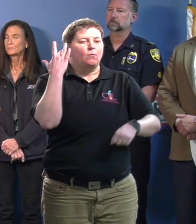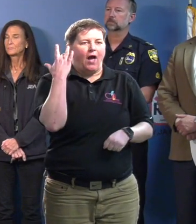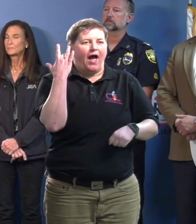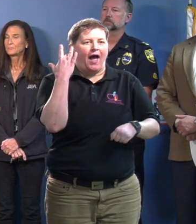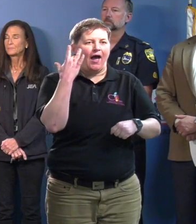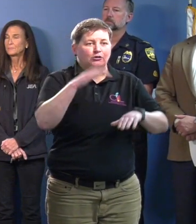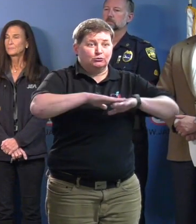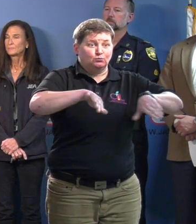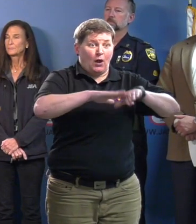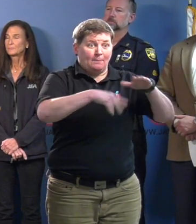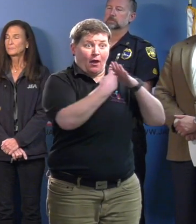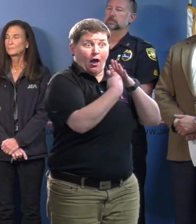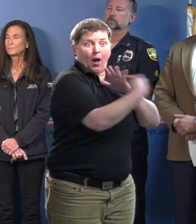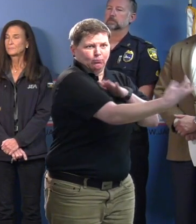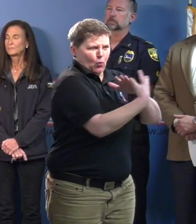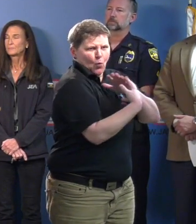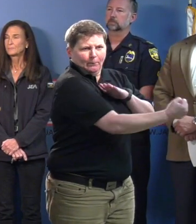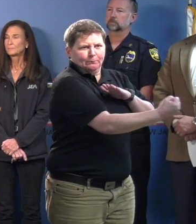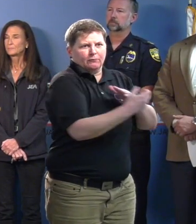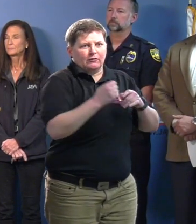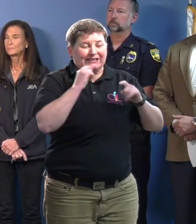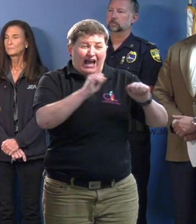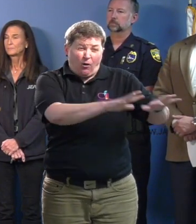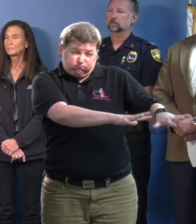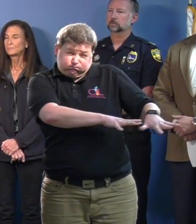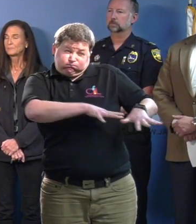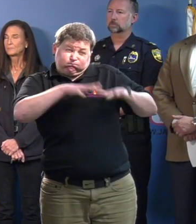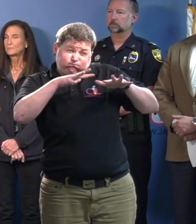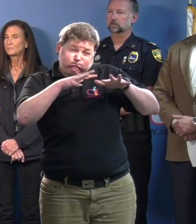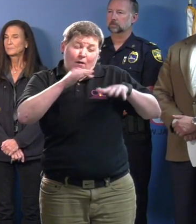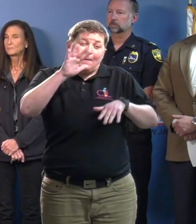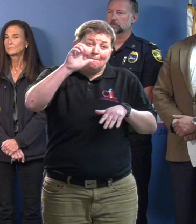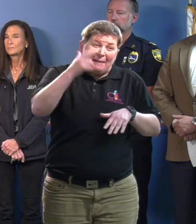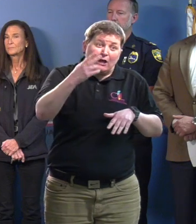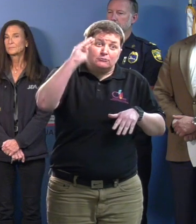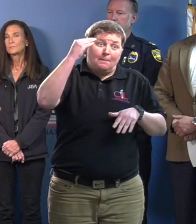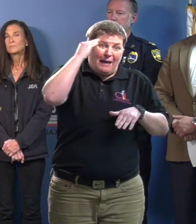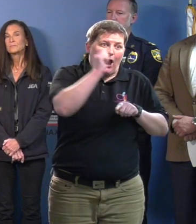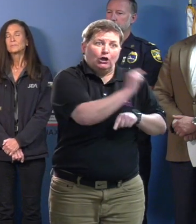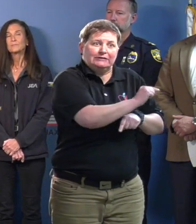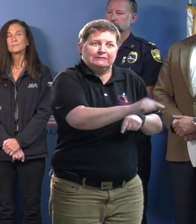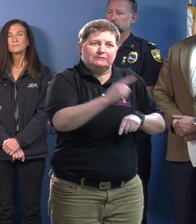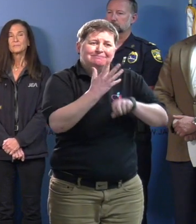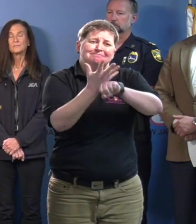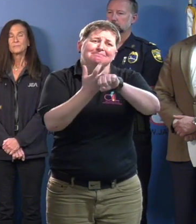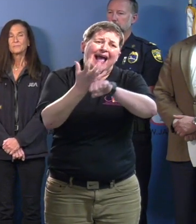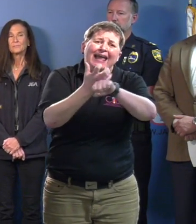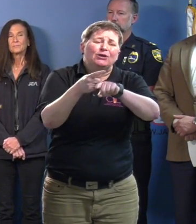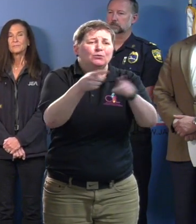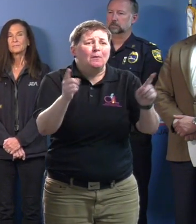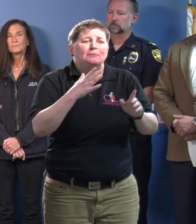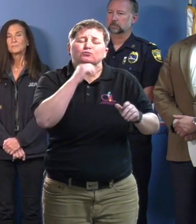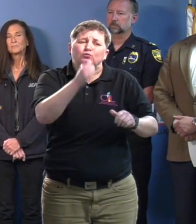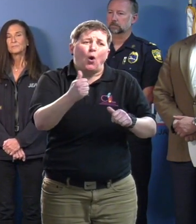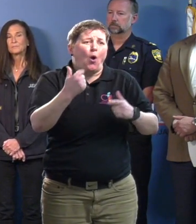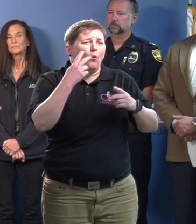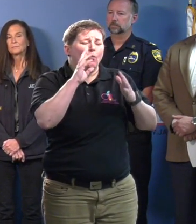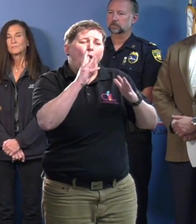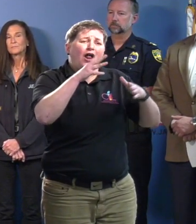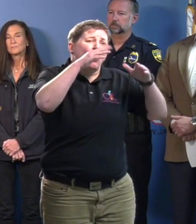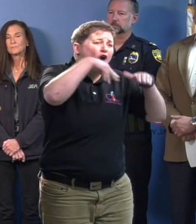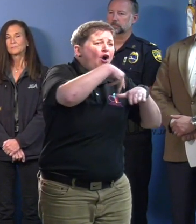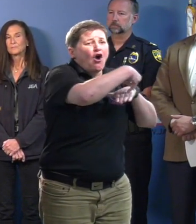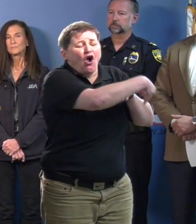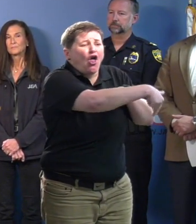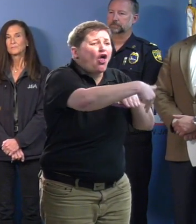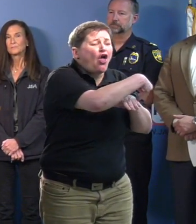beaches mayors are begging you to please stay out of the water. We don't have lifeguards out there. There will not be anybody out